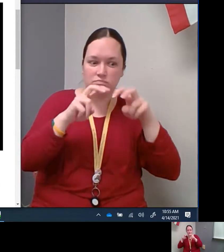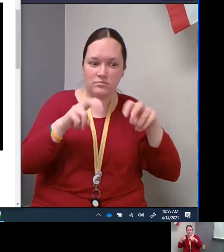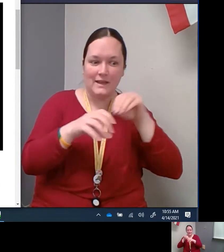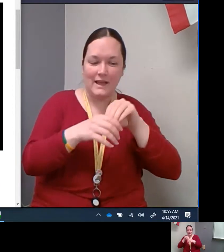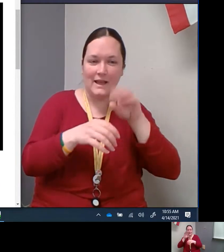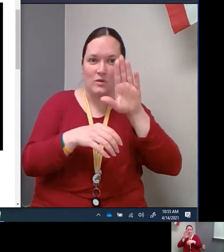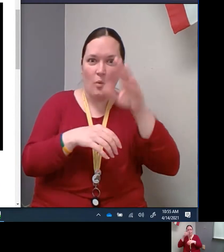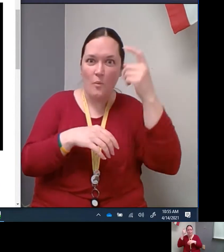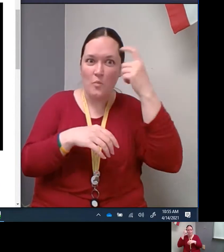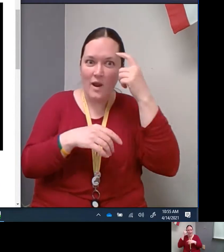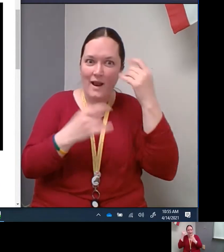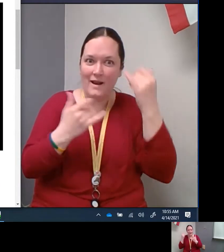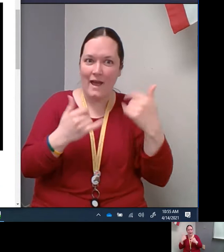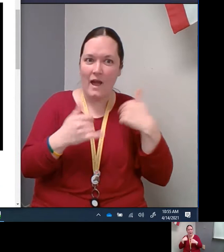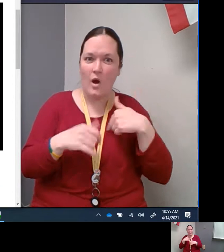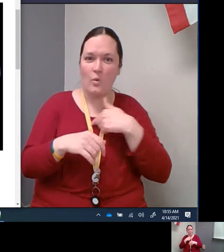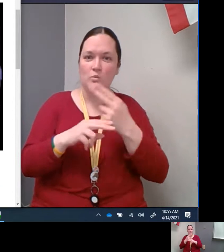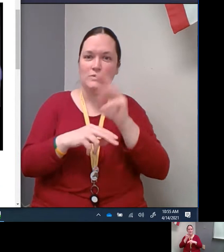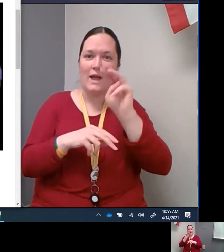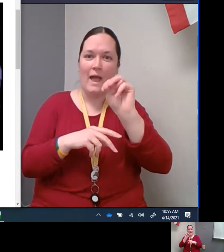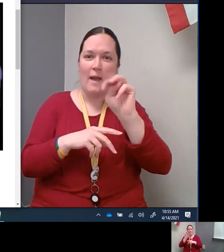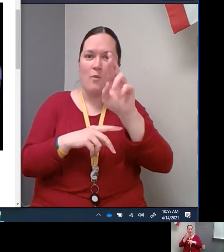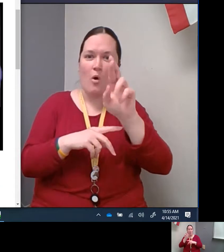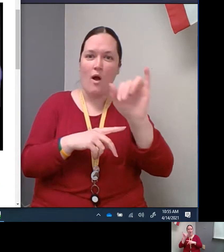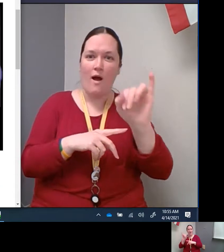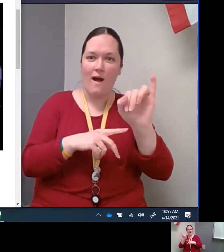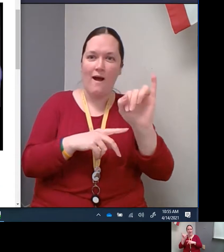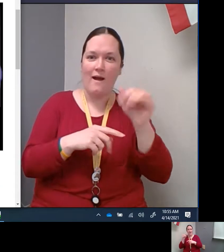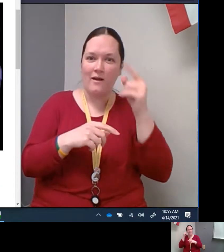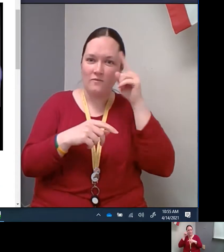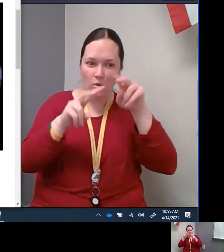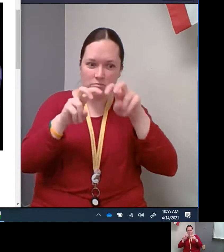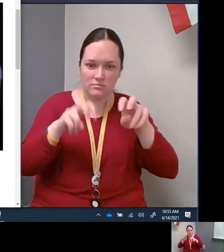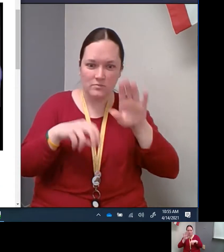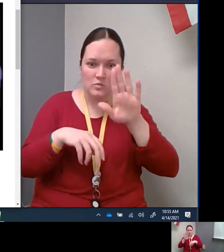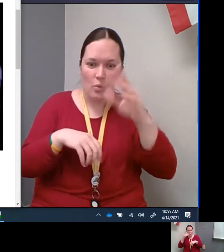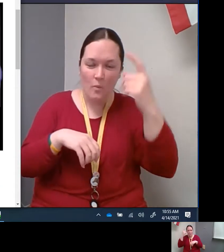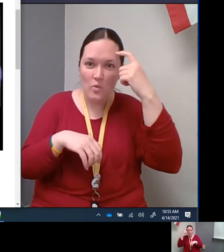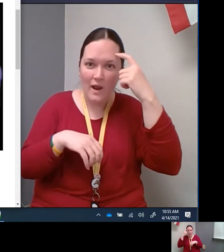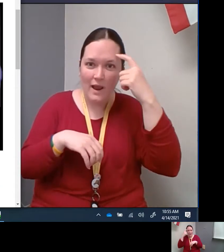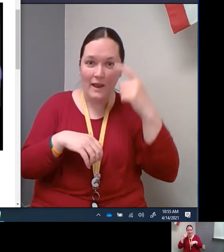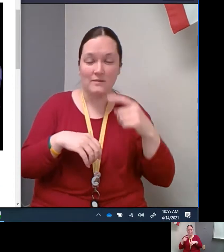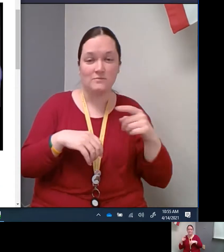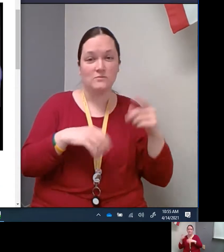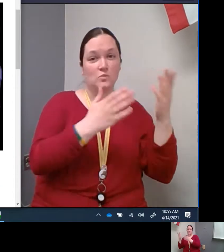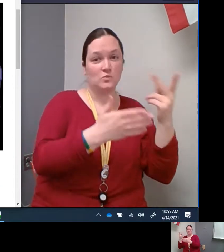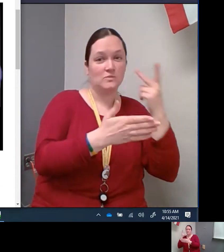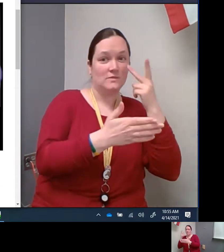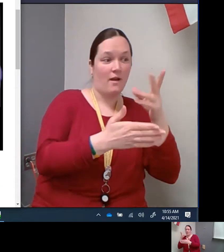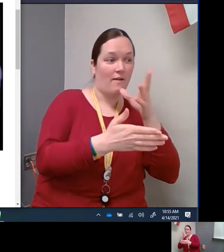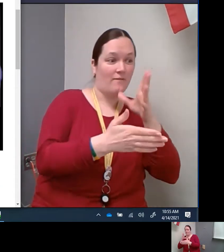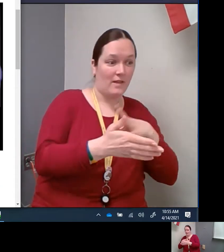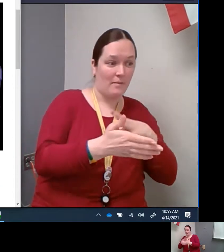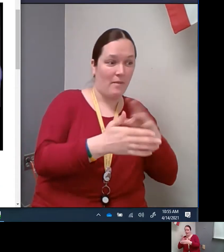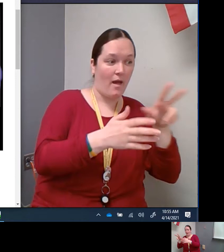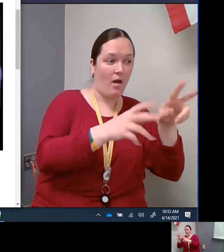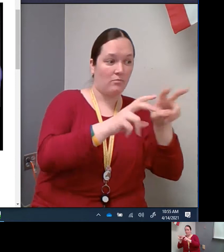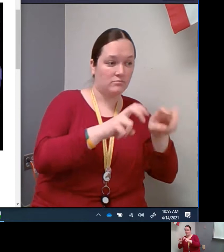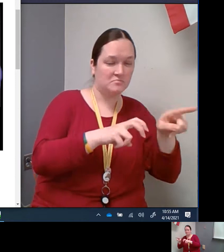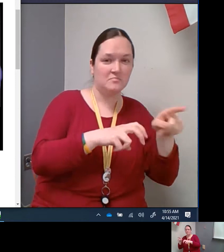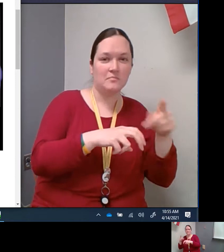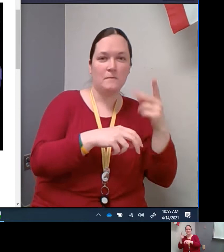magnetic resonance imaging. And what we're looking at here is a brain in action. So this same study was done on females, and what they would show them is